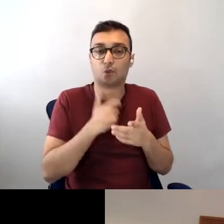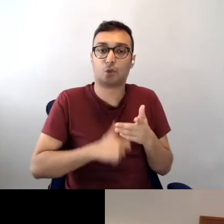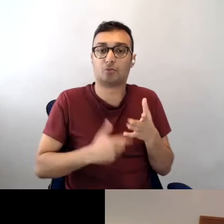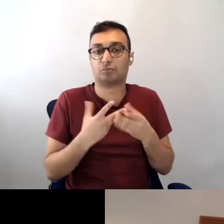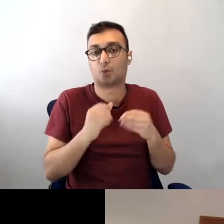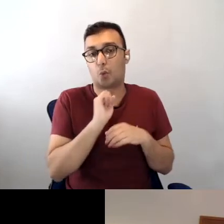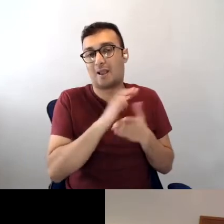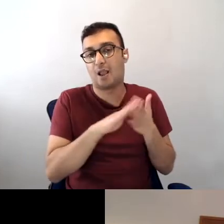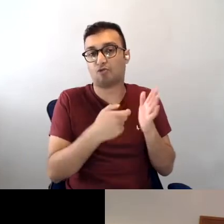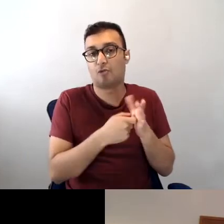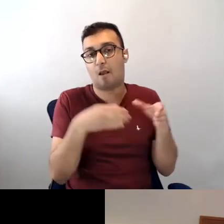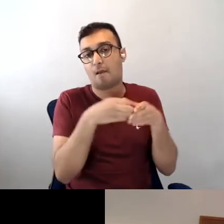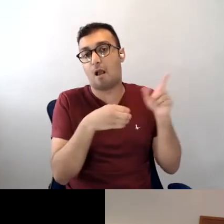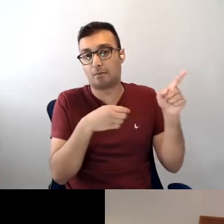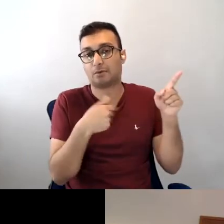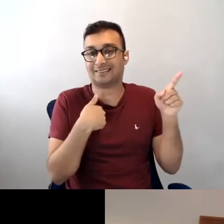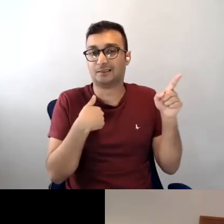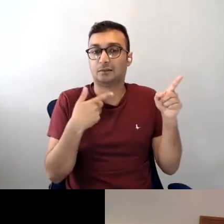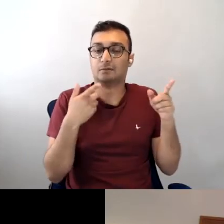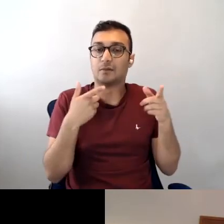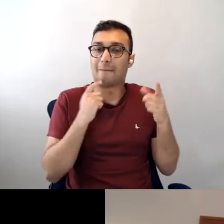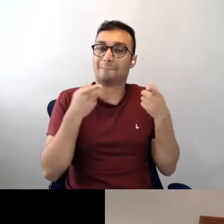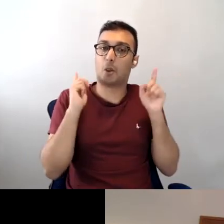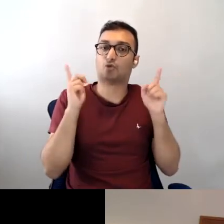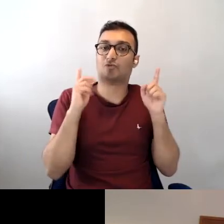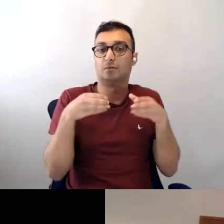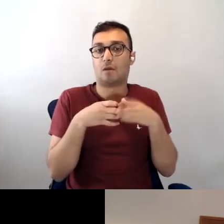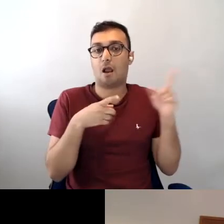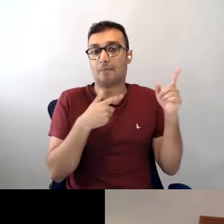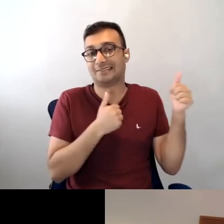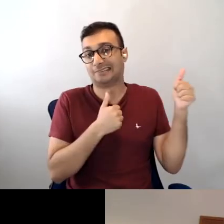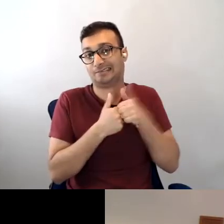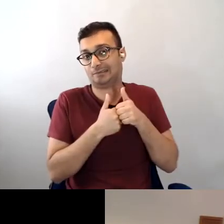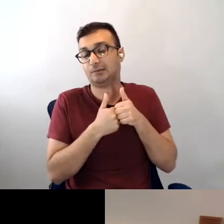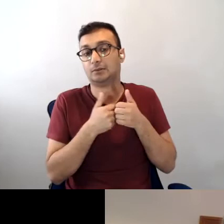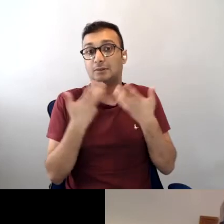redesigning the curriculum for upgrading the